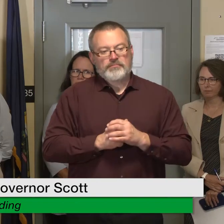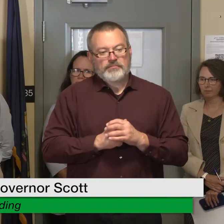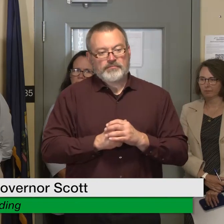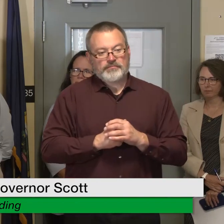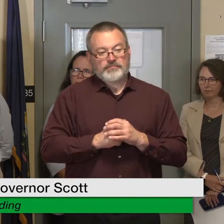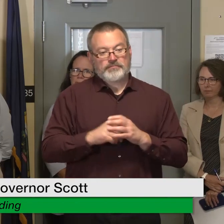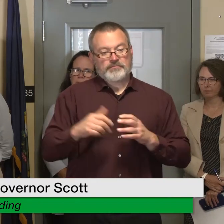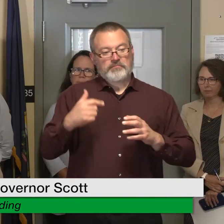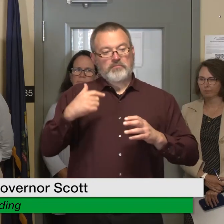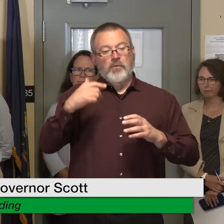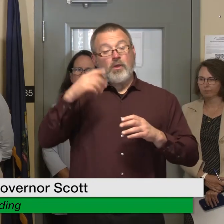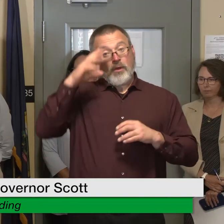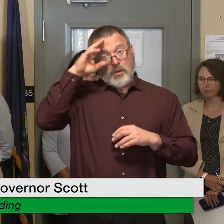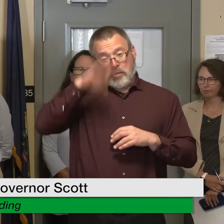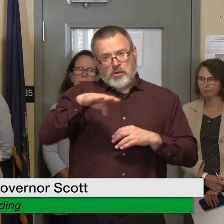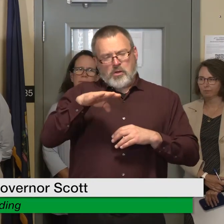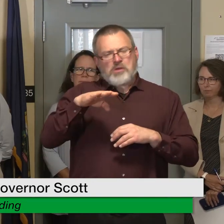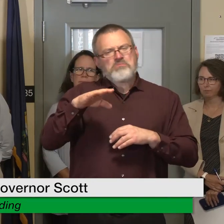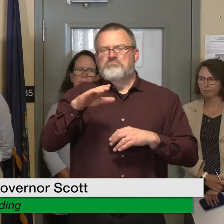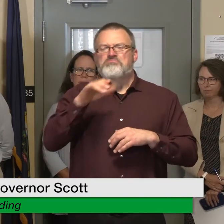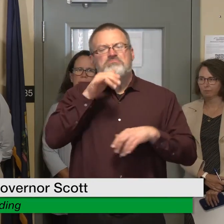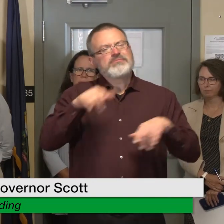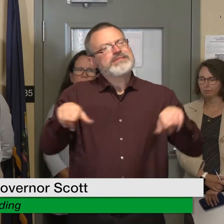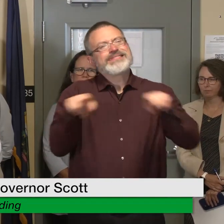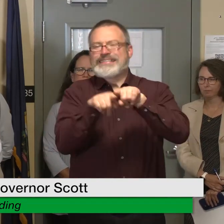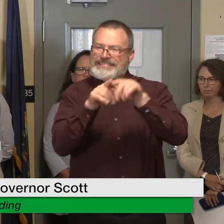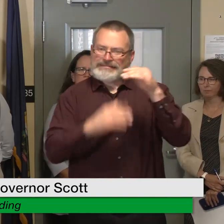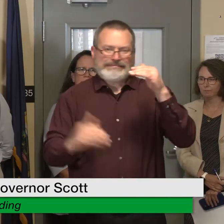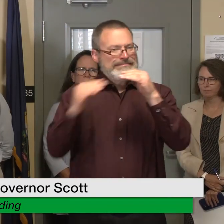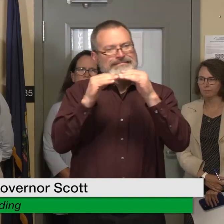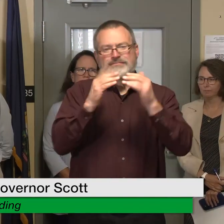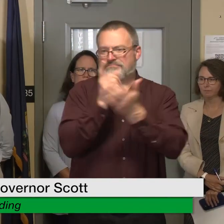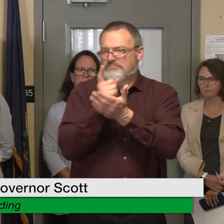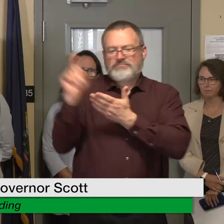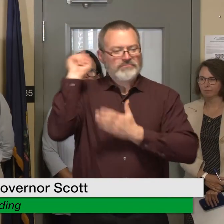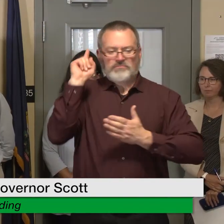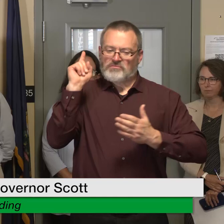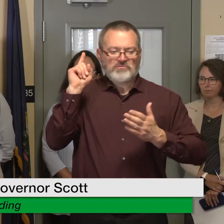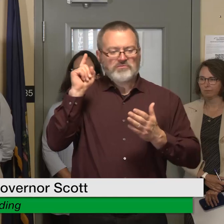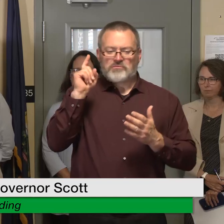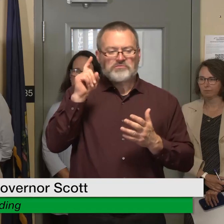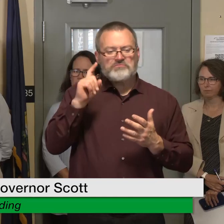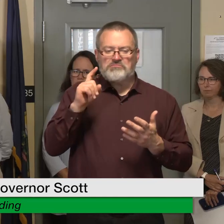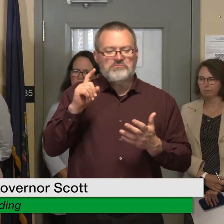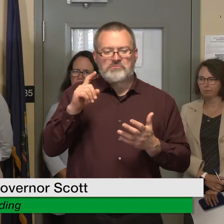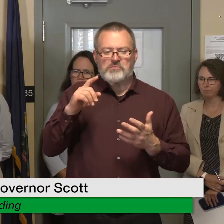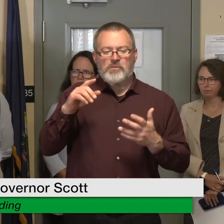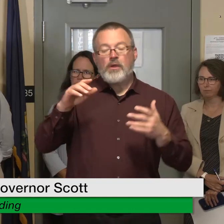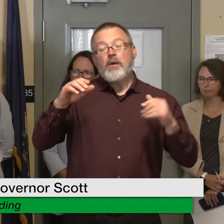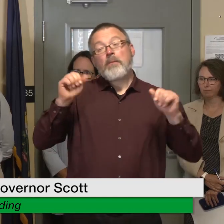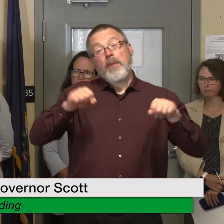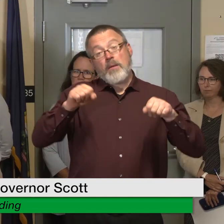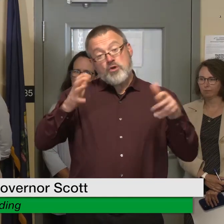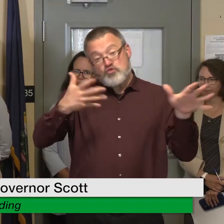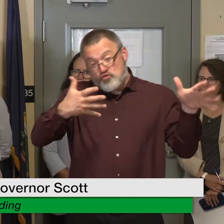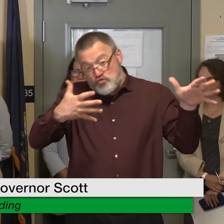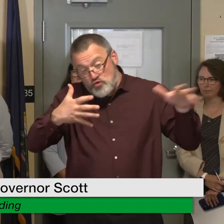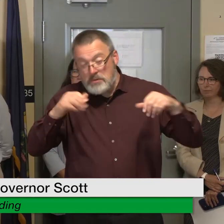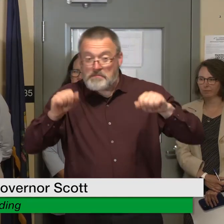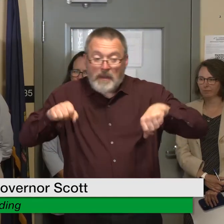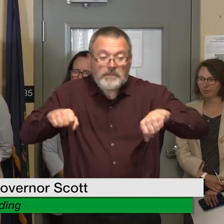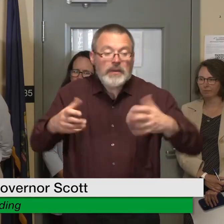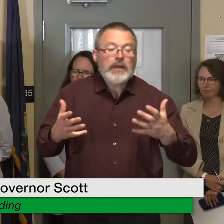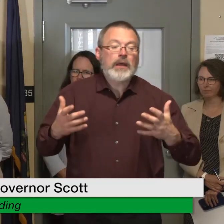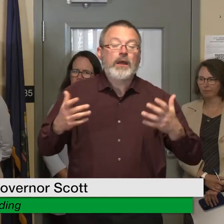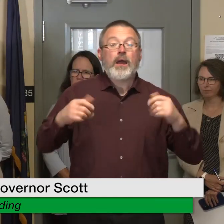the capability to produce high winds, limited flash flooding, and cause local power outages. Vermont's